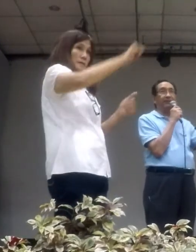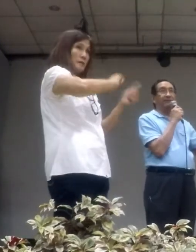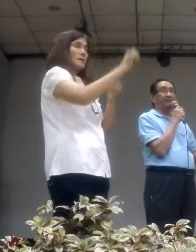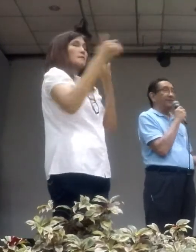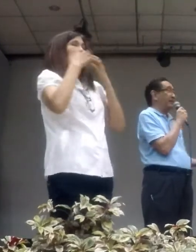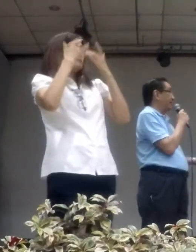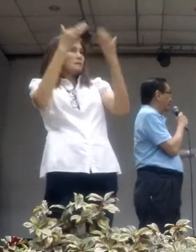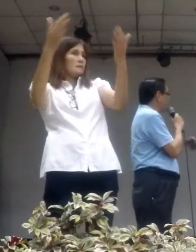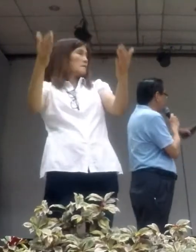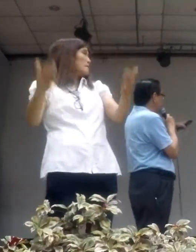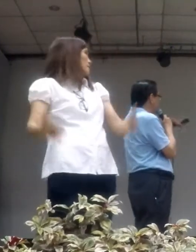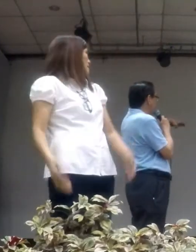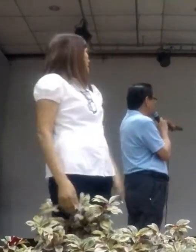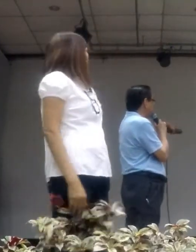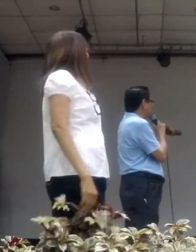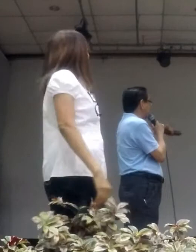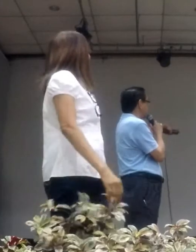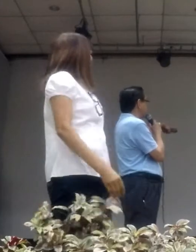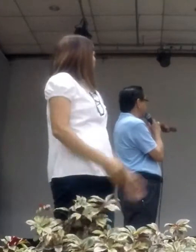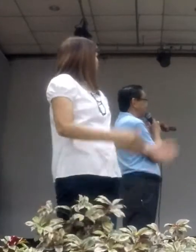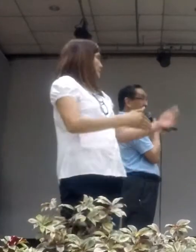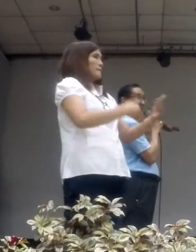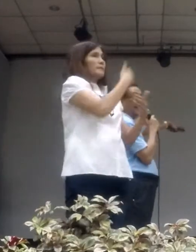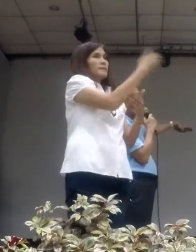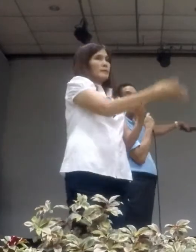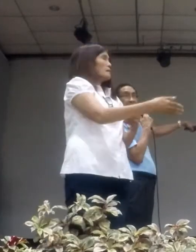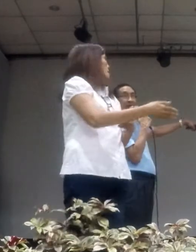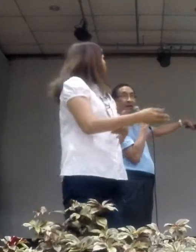Thank you. We will now go to the next one.